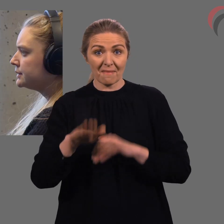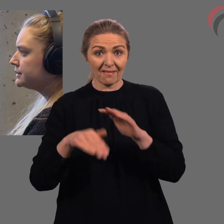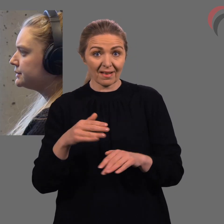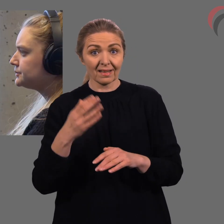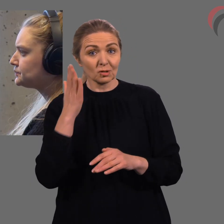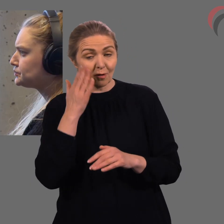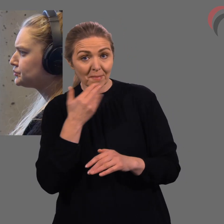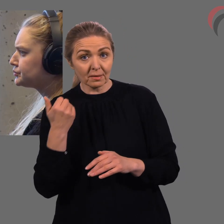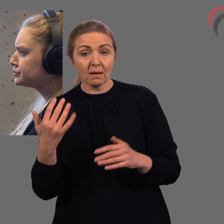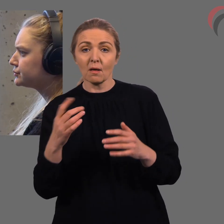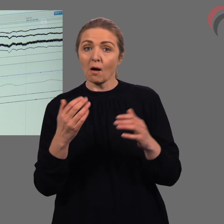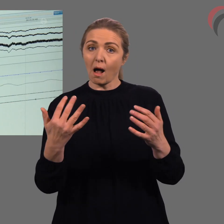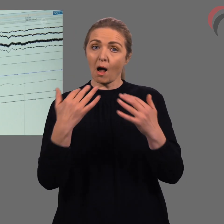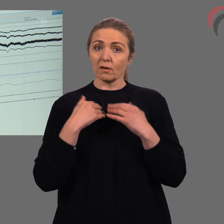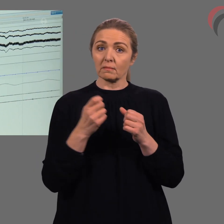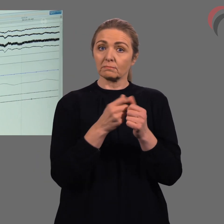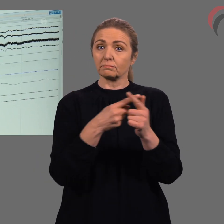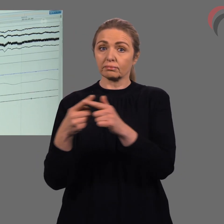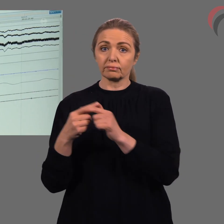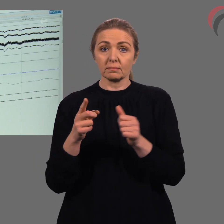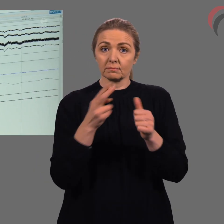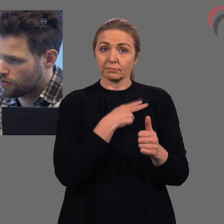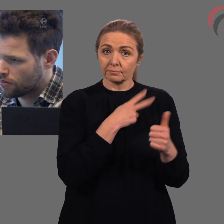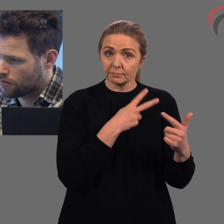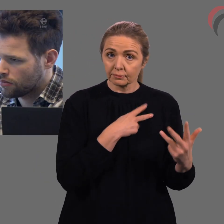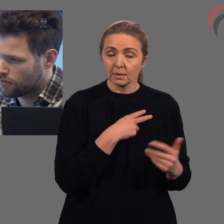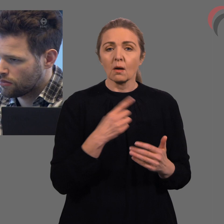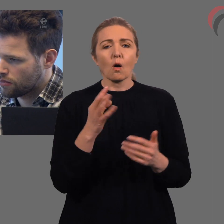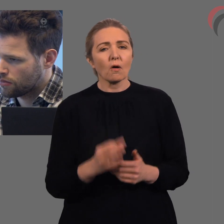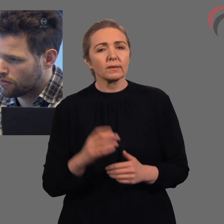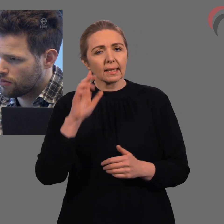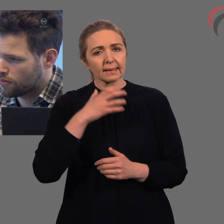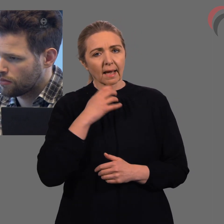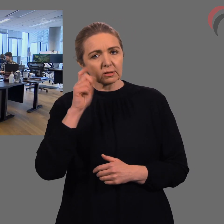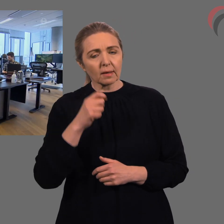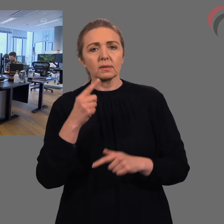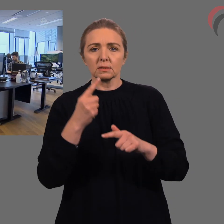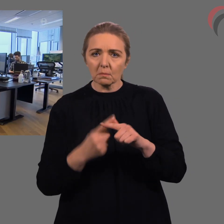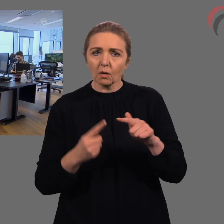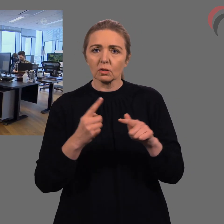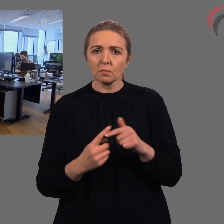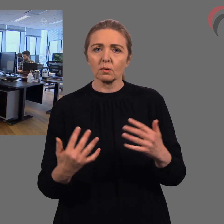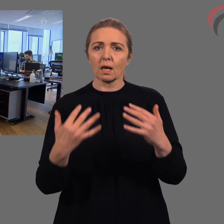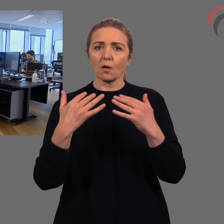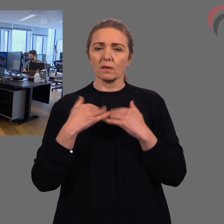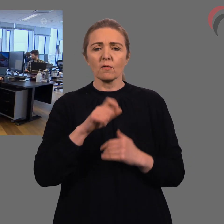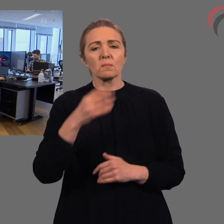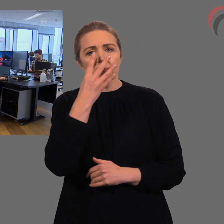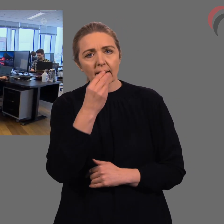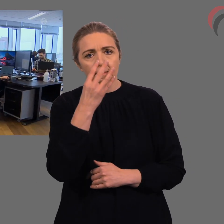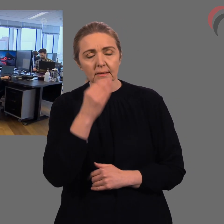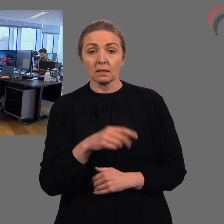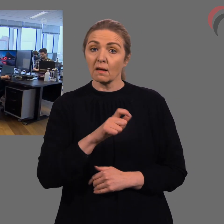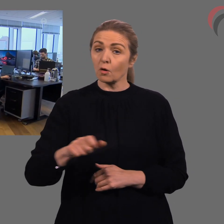meðferðinni. Önnur ástæða sé að oft komi kæfisvefn fram smátt og fólk venjist afleiðingum hans. Venjist því